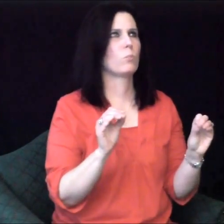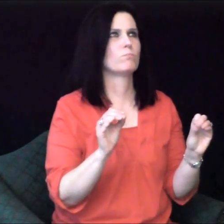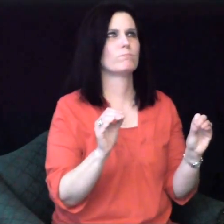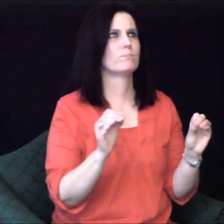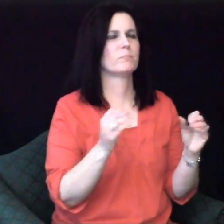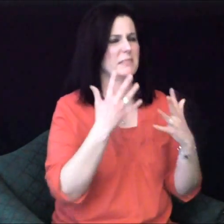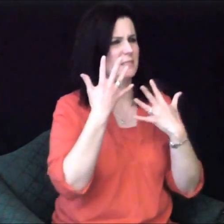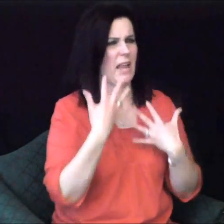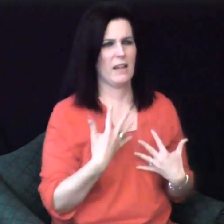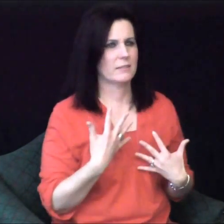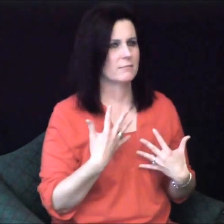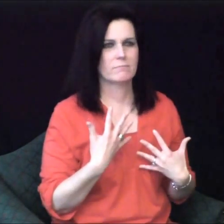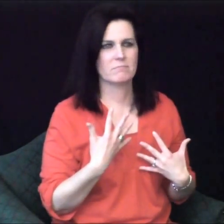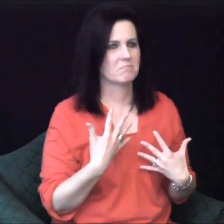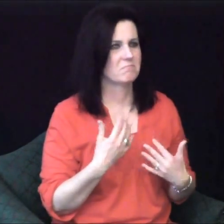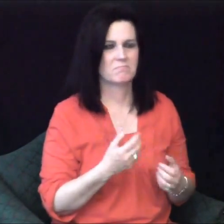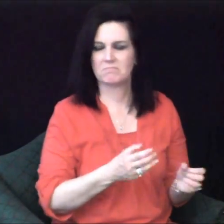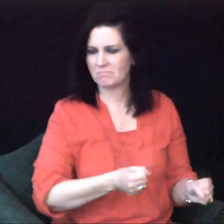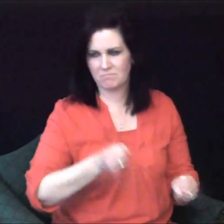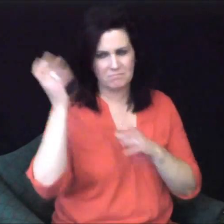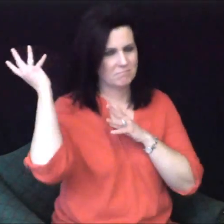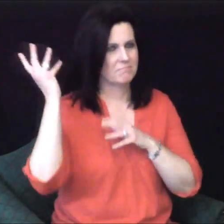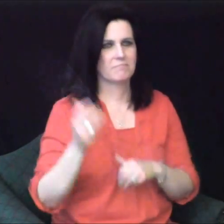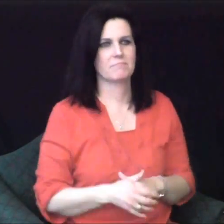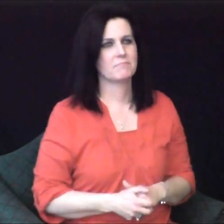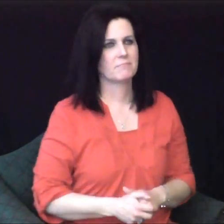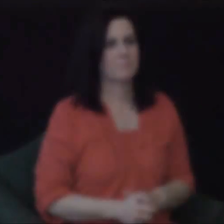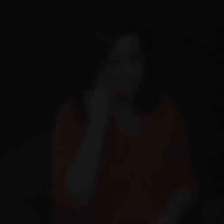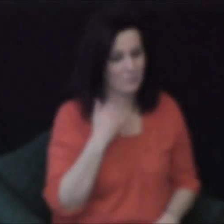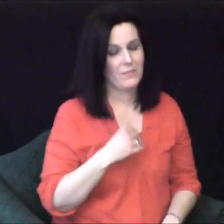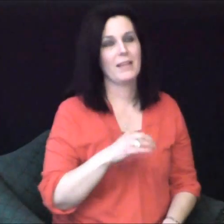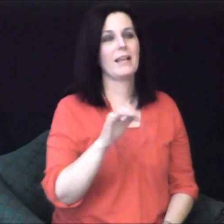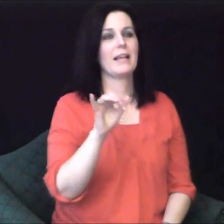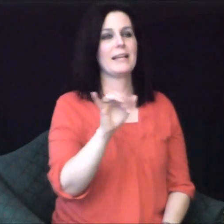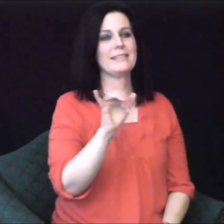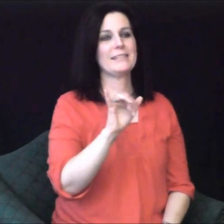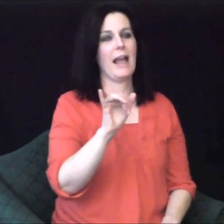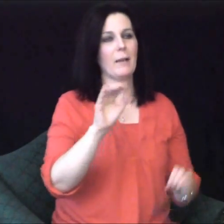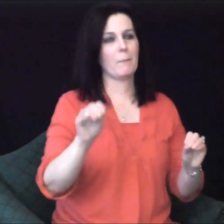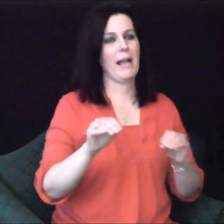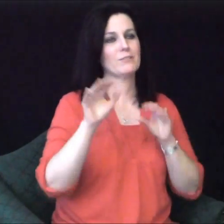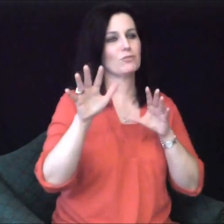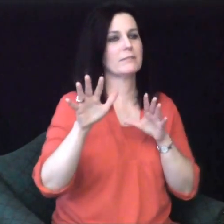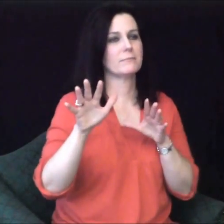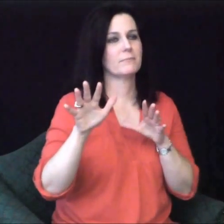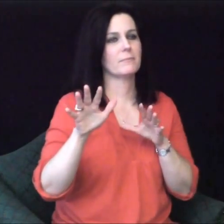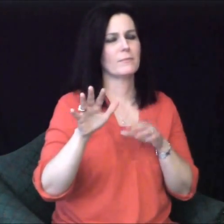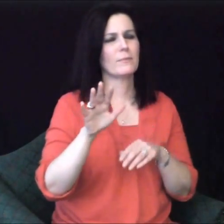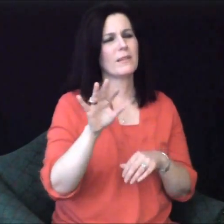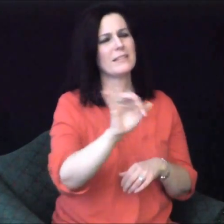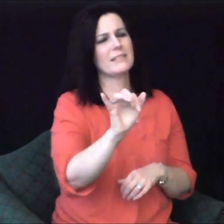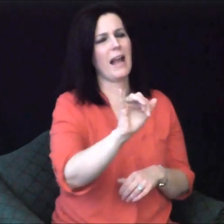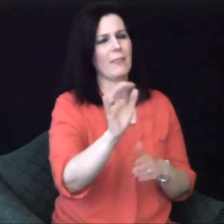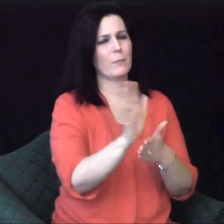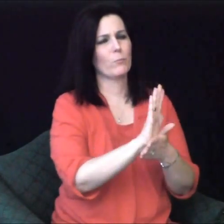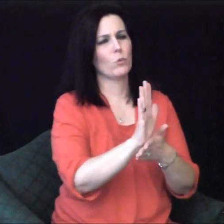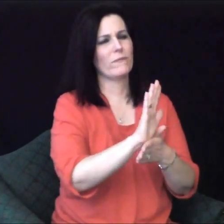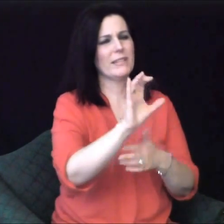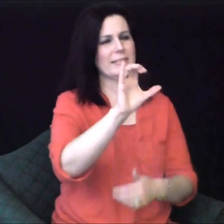No sadness. It's gone. It's like magic. Just like the